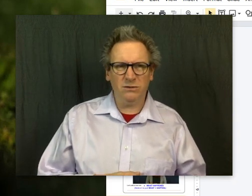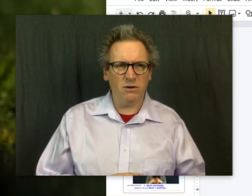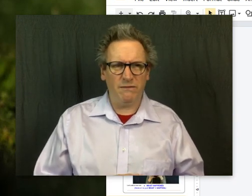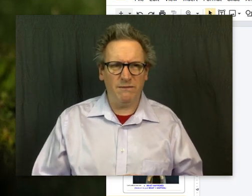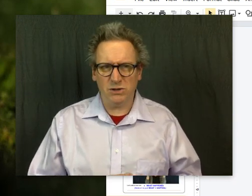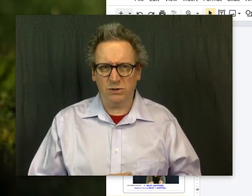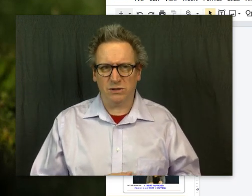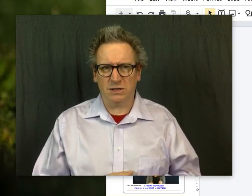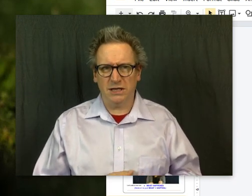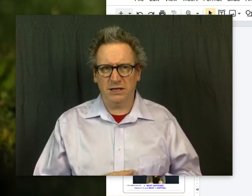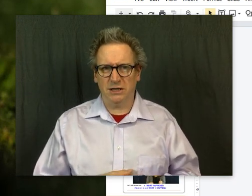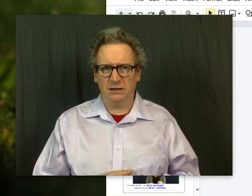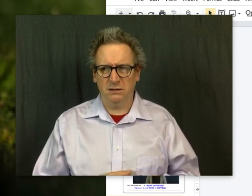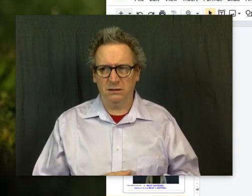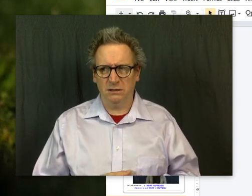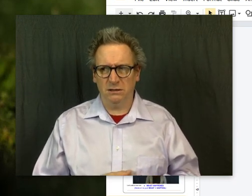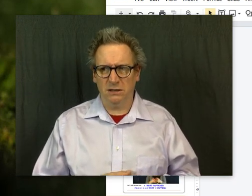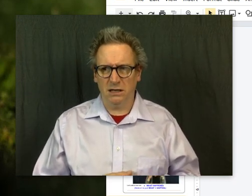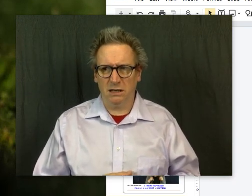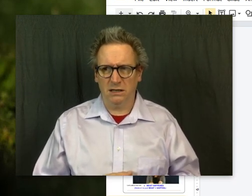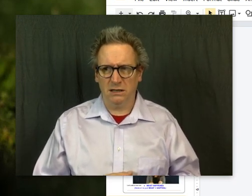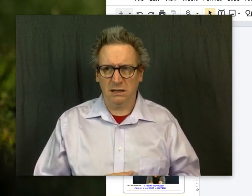I don't know if many schools are teaching